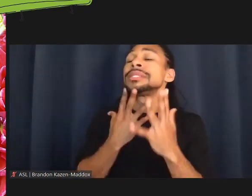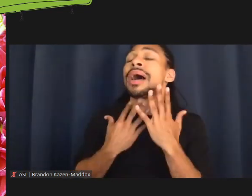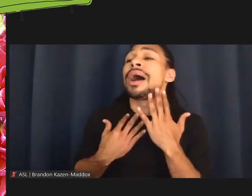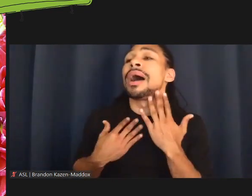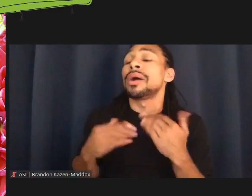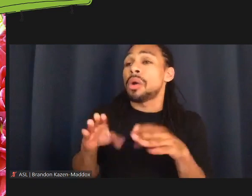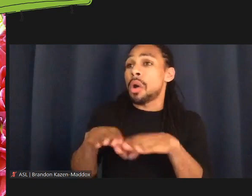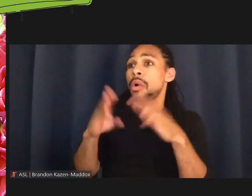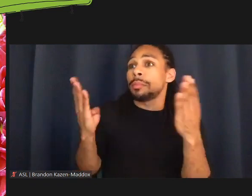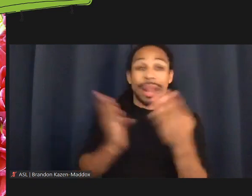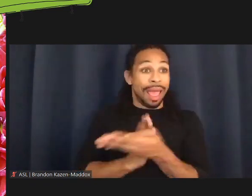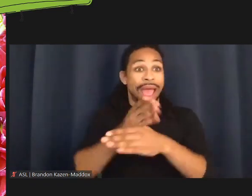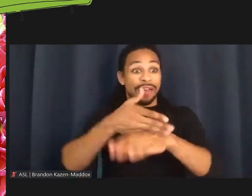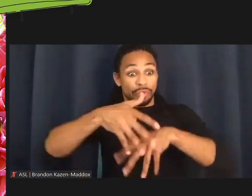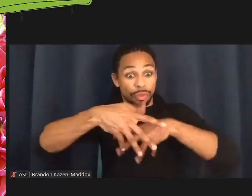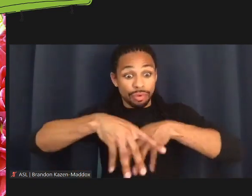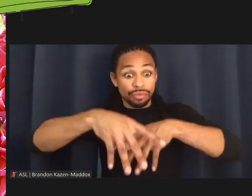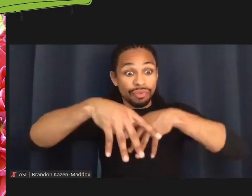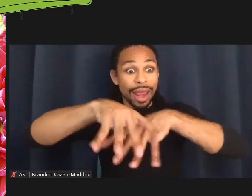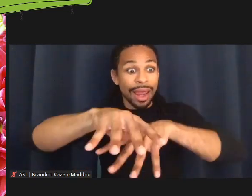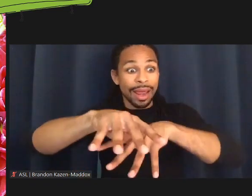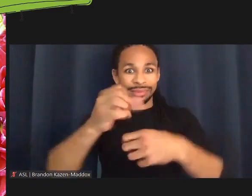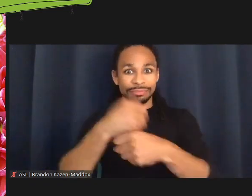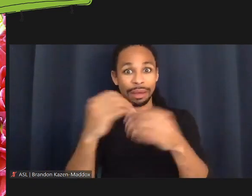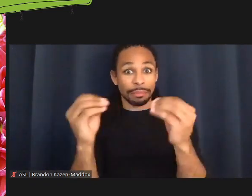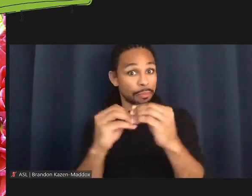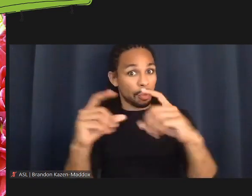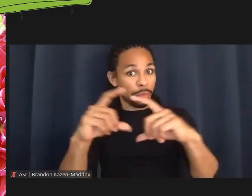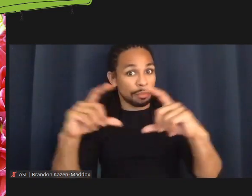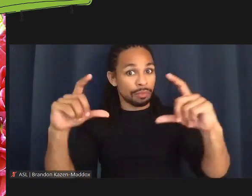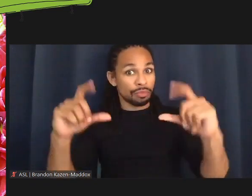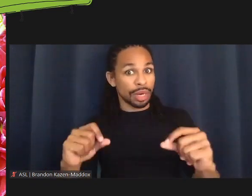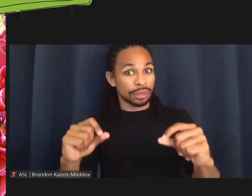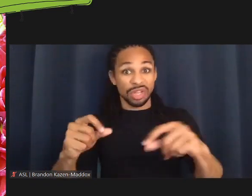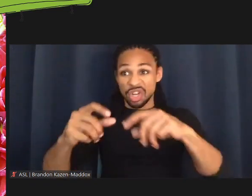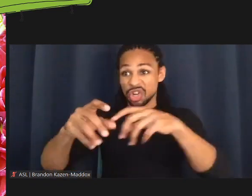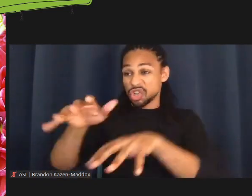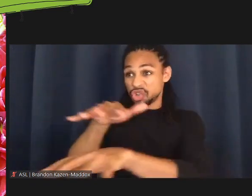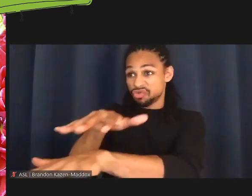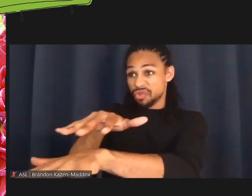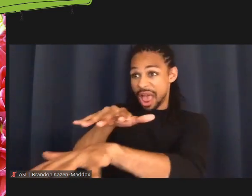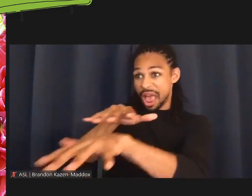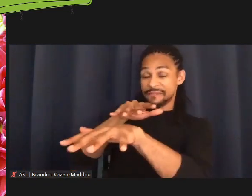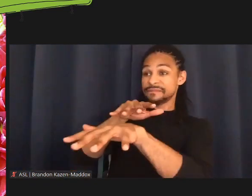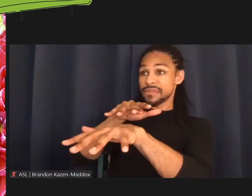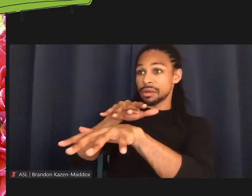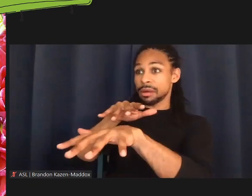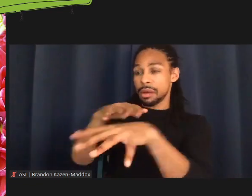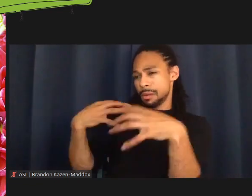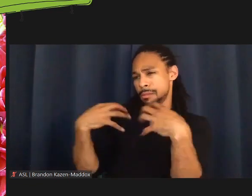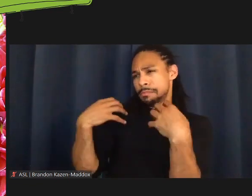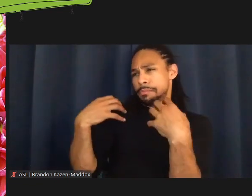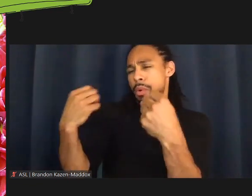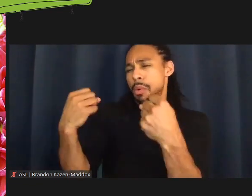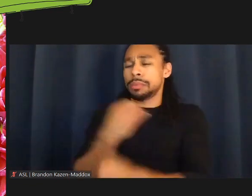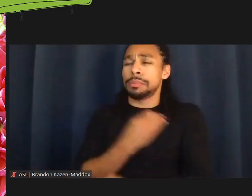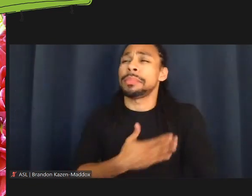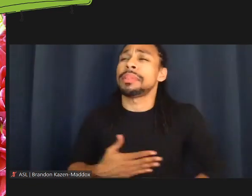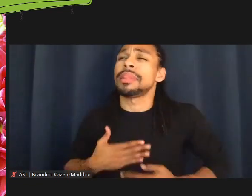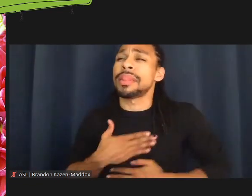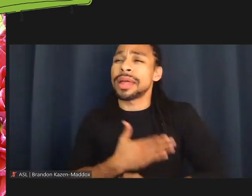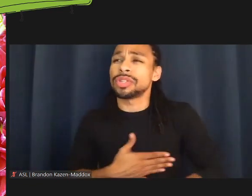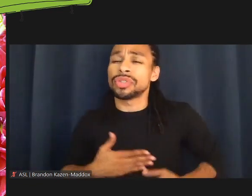brick trafficking in representation. In bold pleasure, my brick rubs future